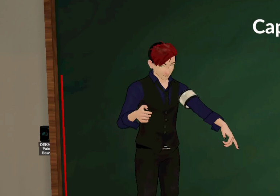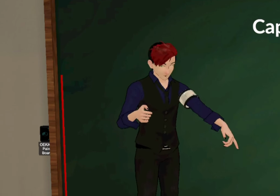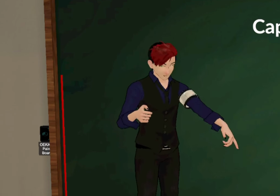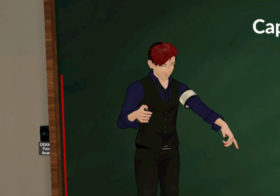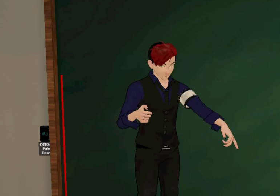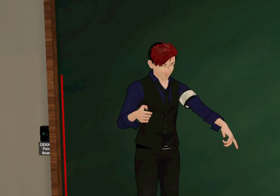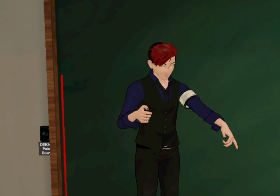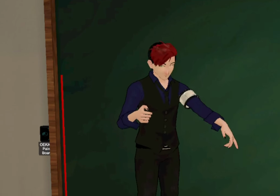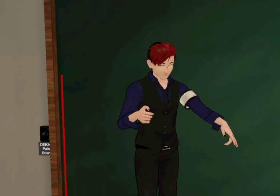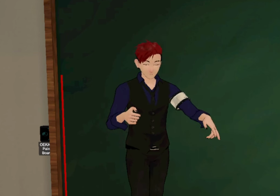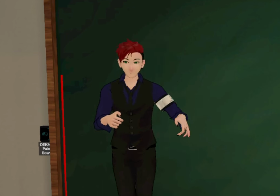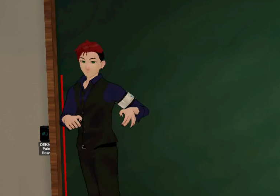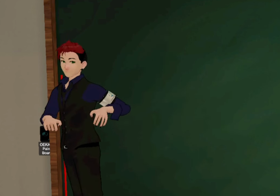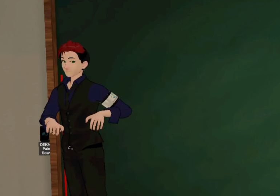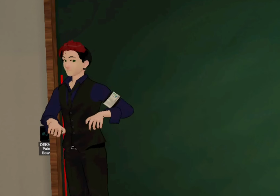word.